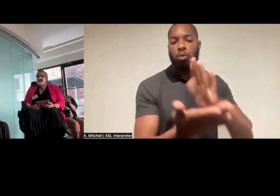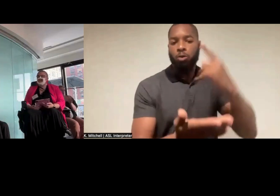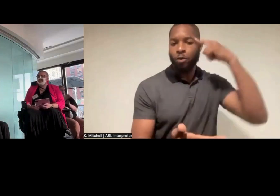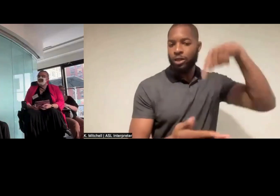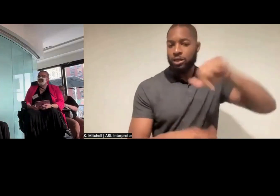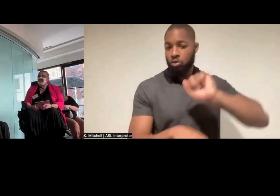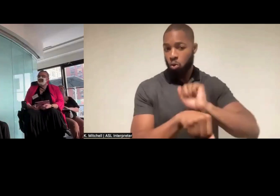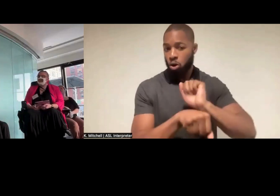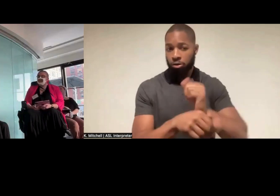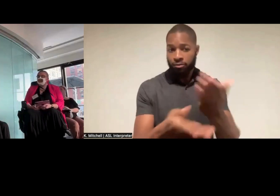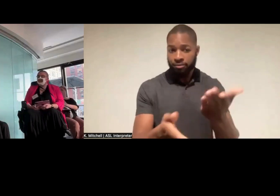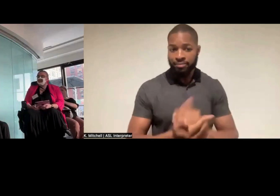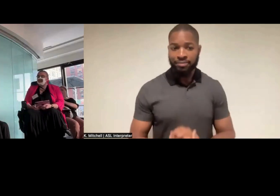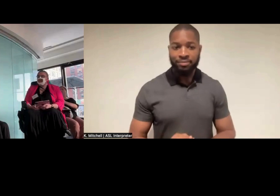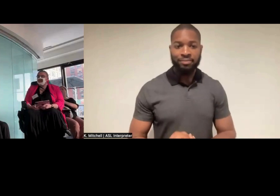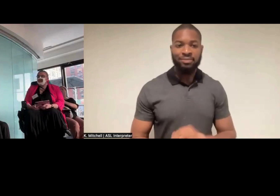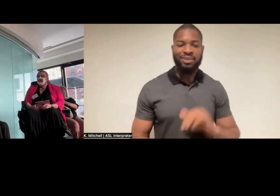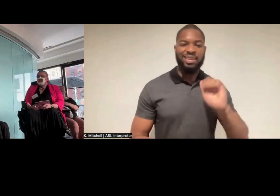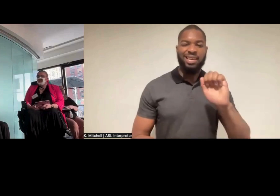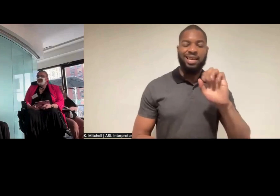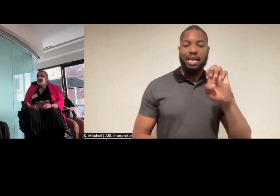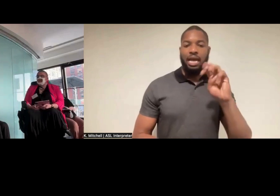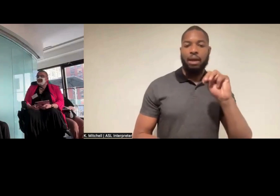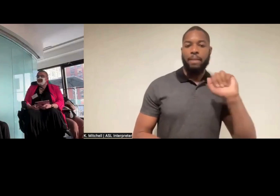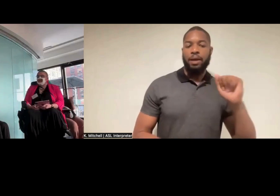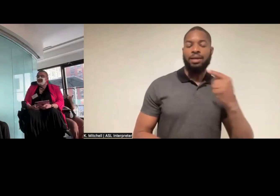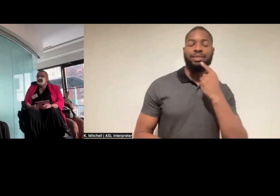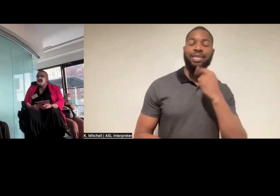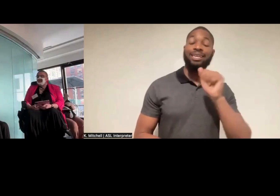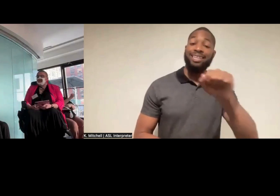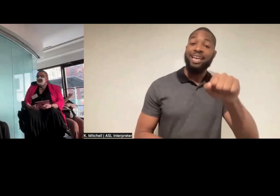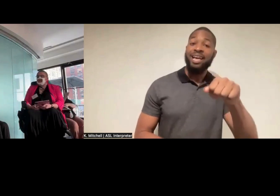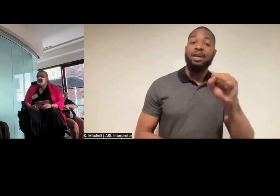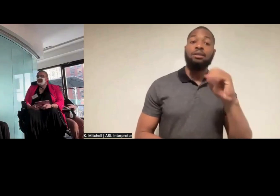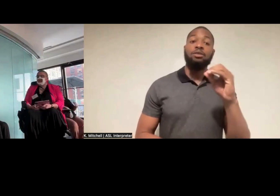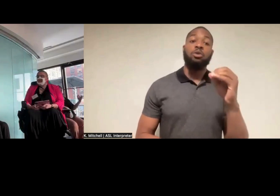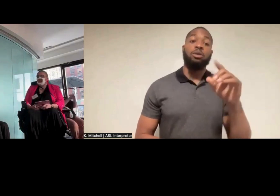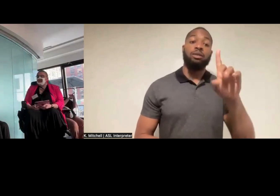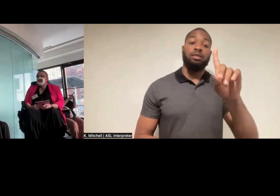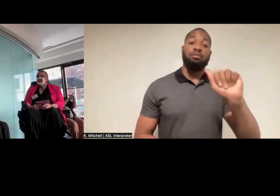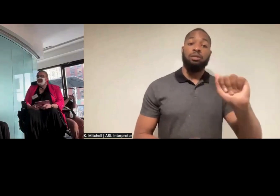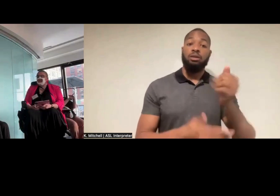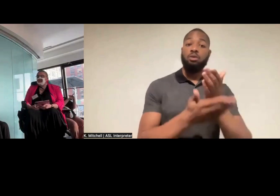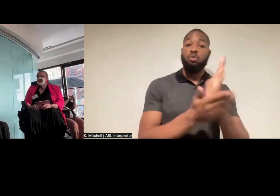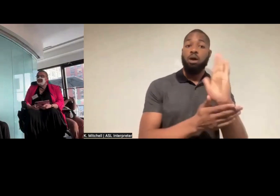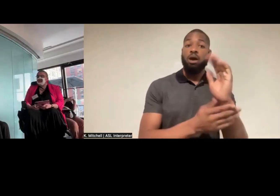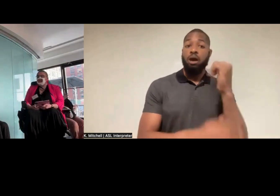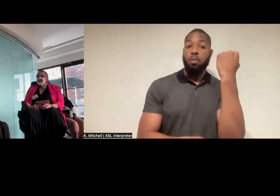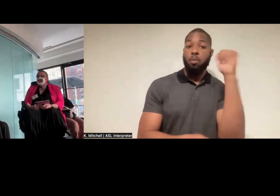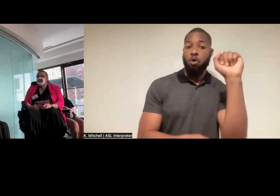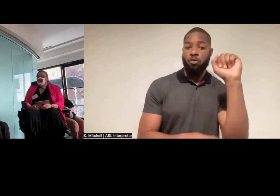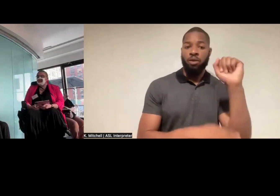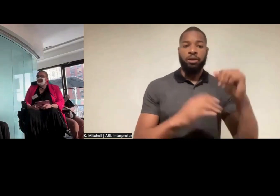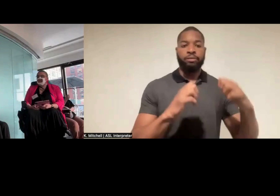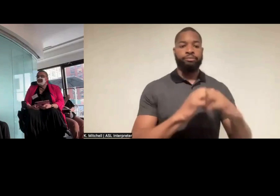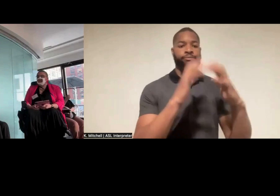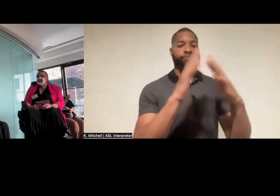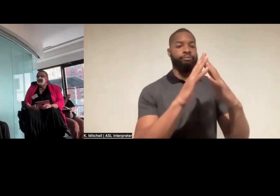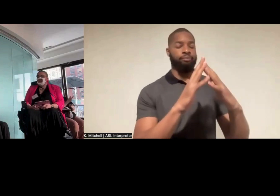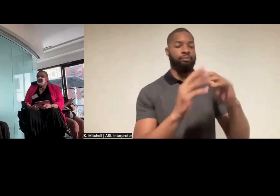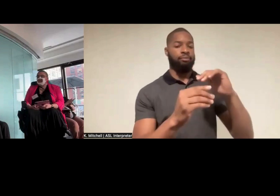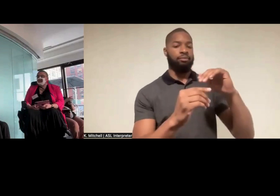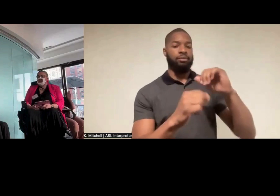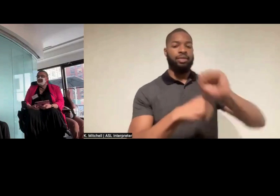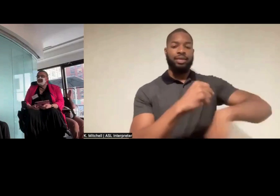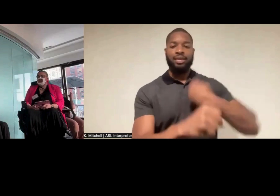Yeah, so the disability rights movement emerged in around the 1970s, and that